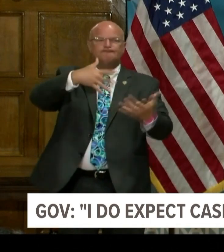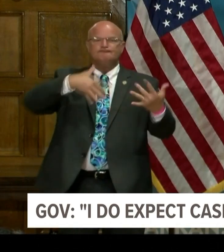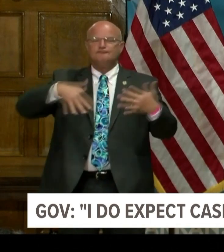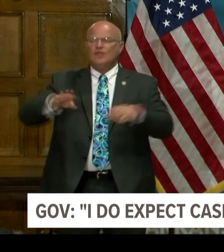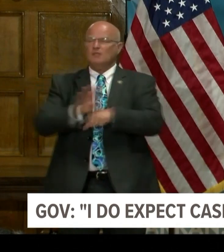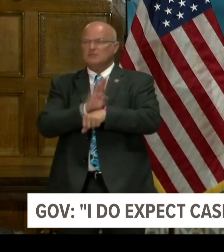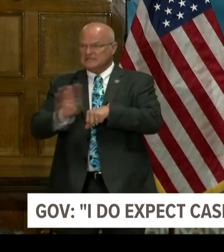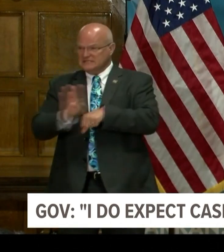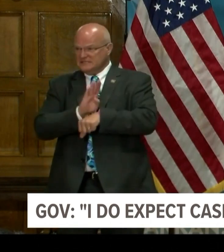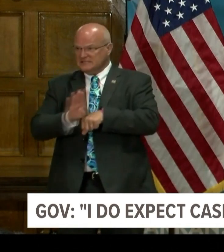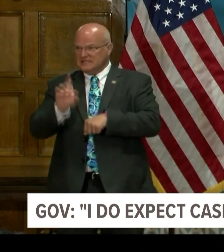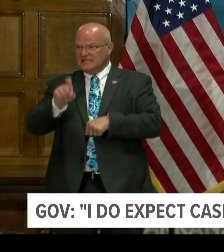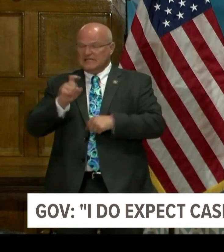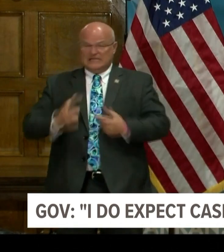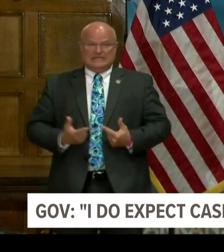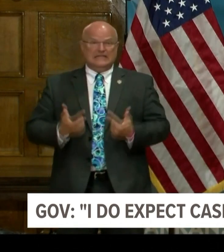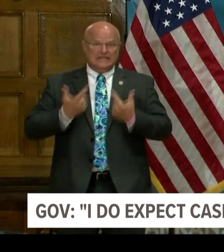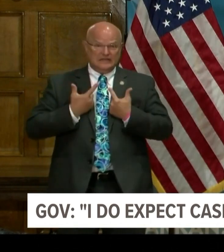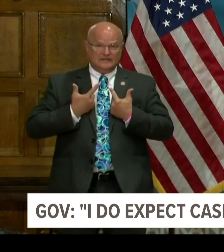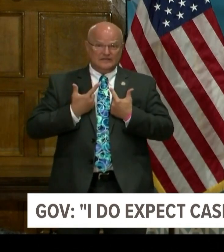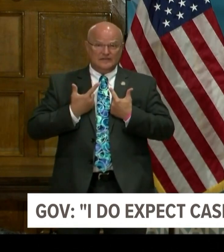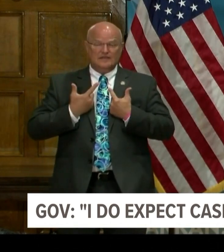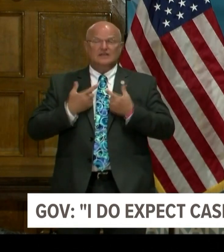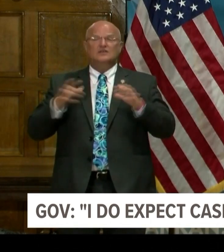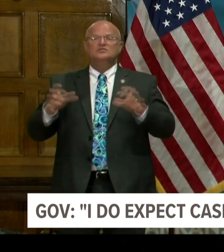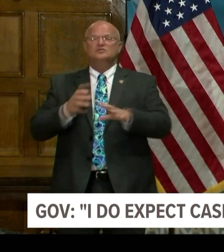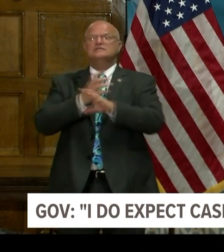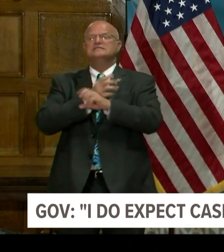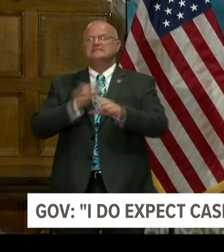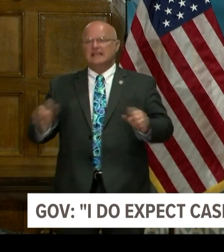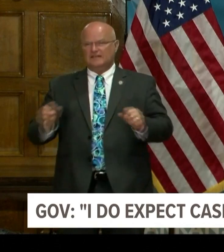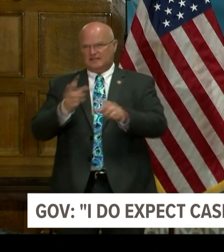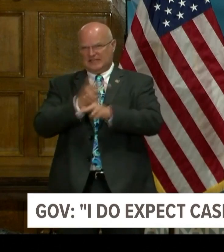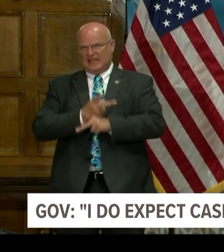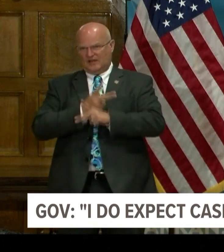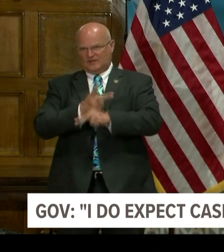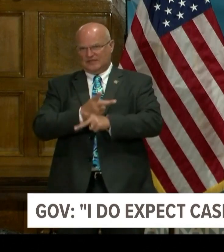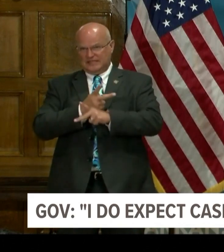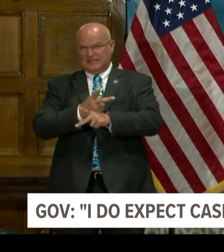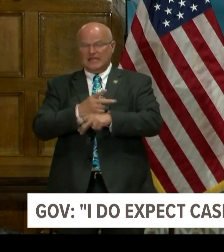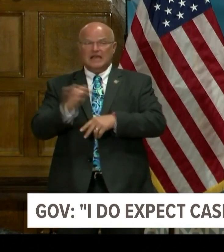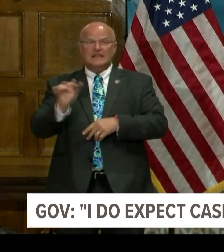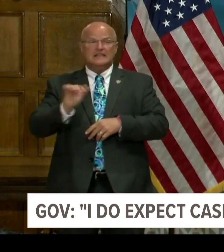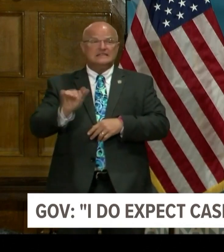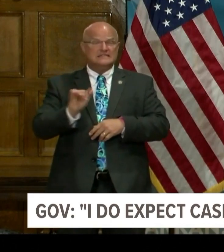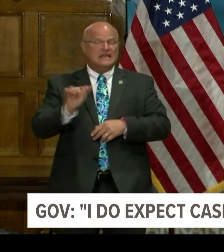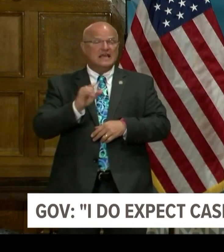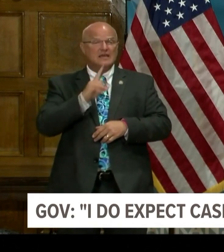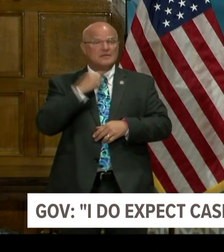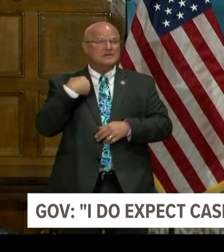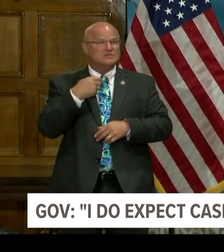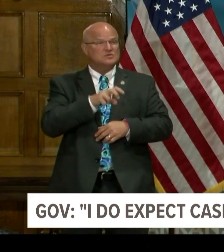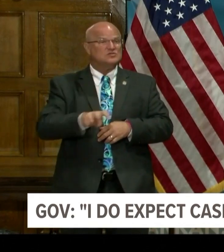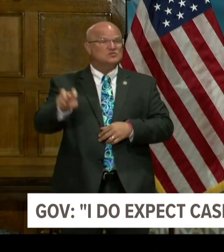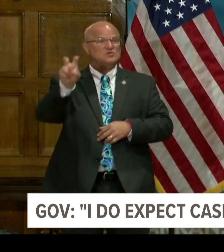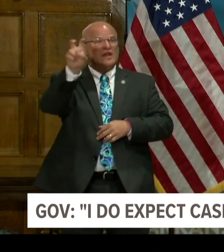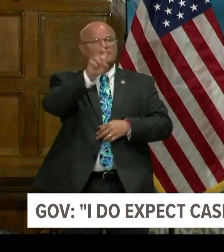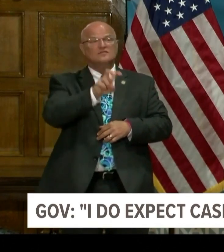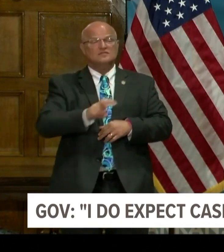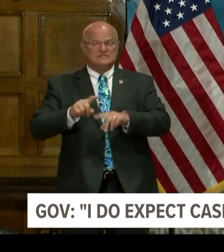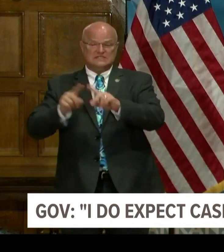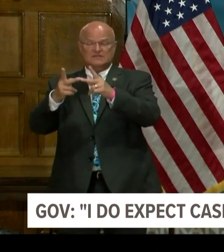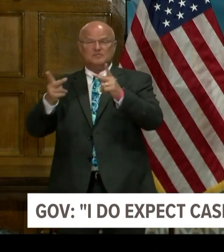do our business. We need to live life, just do it safely and carefully. And the same thing applies as we travel